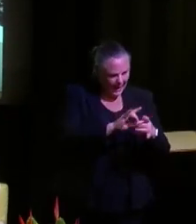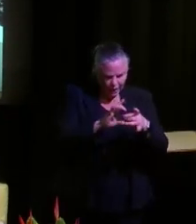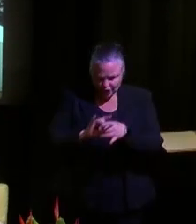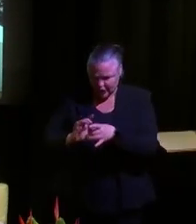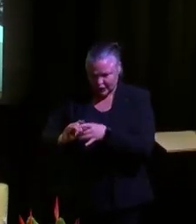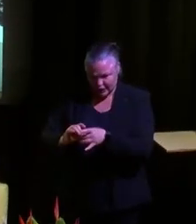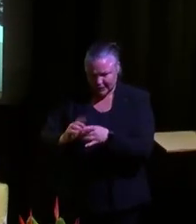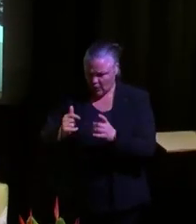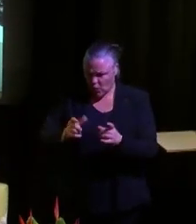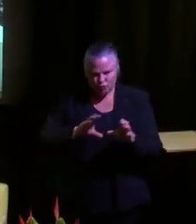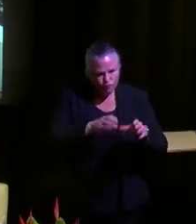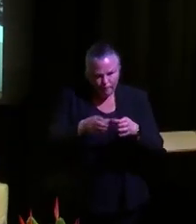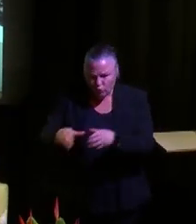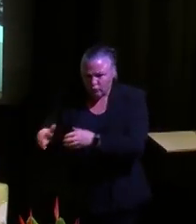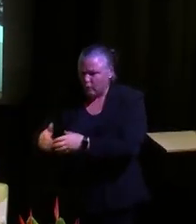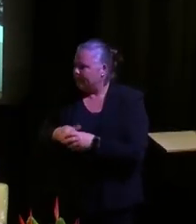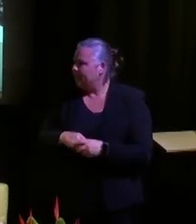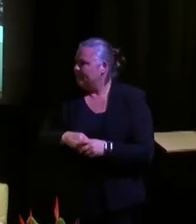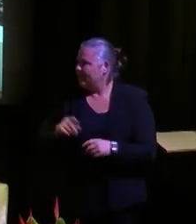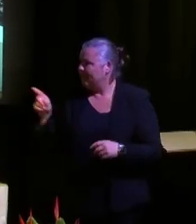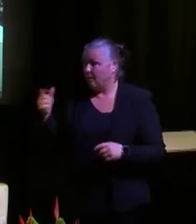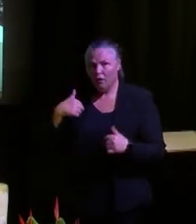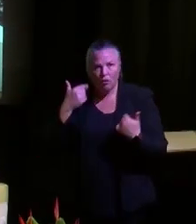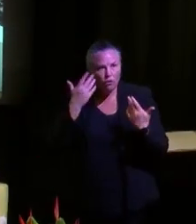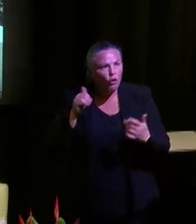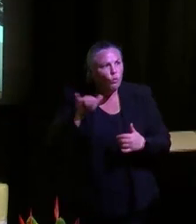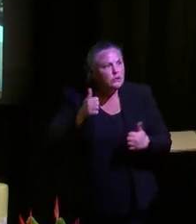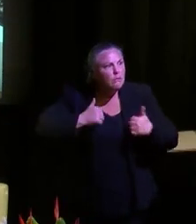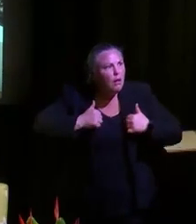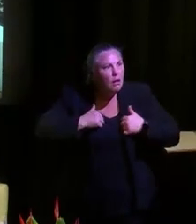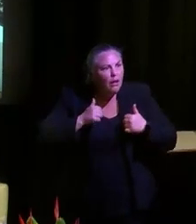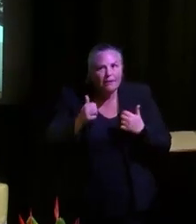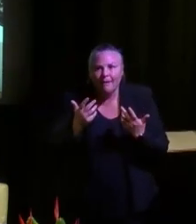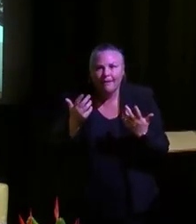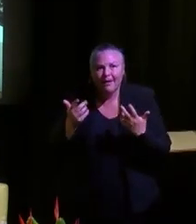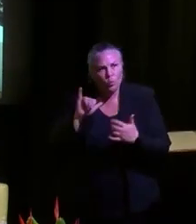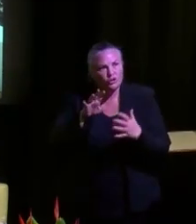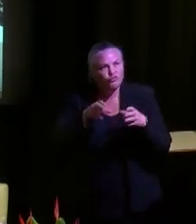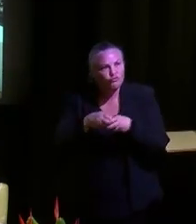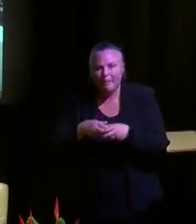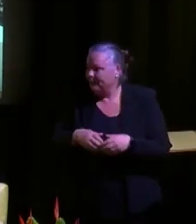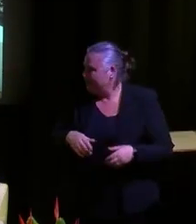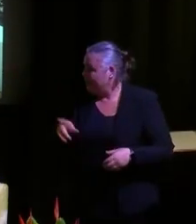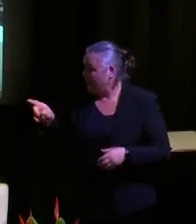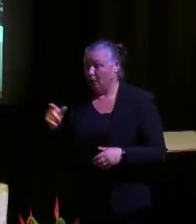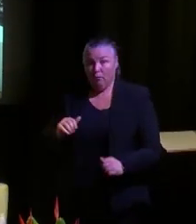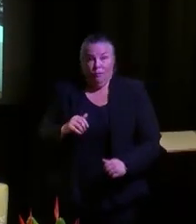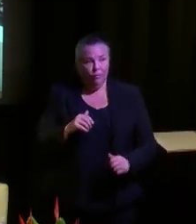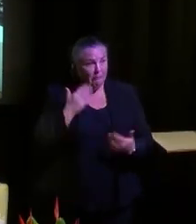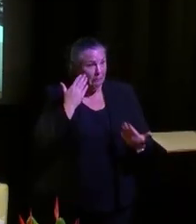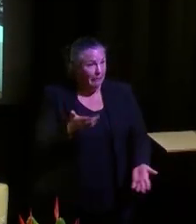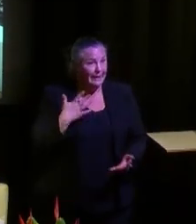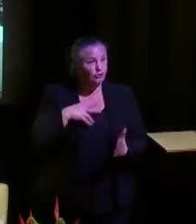link and the themes. I don't even know which mine is in, which category is it in. Well, I don't know. We have to look at the book. There's a